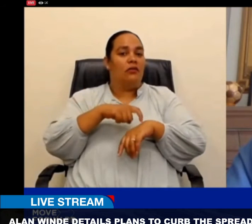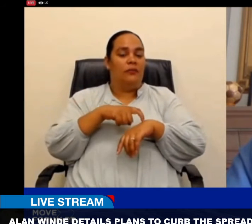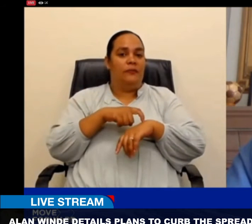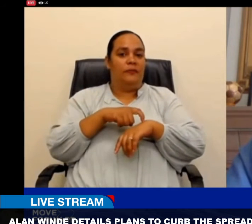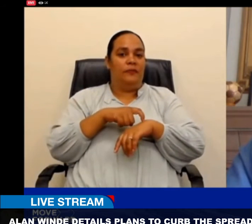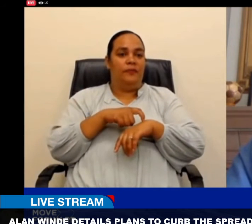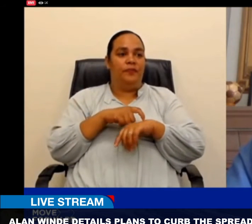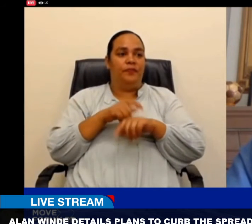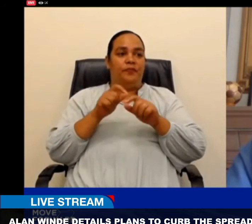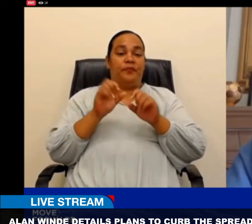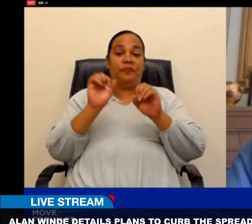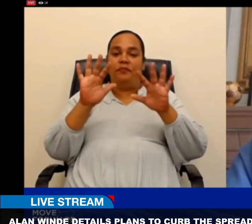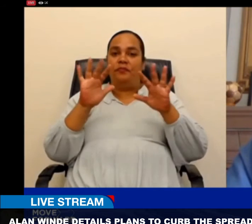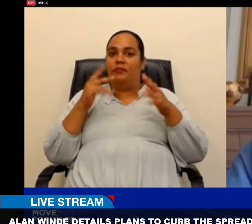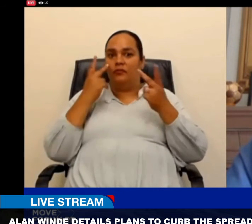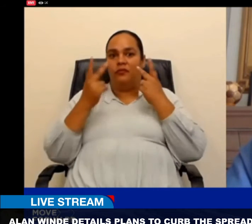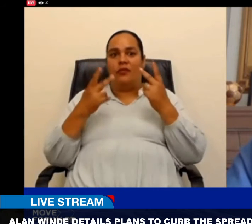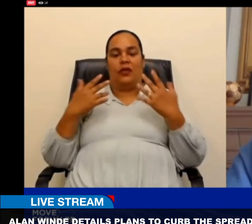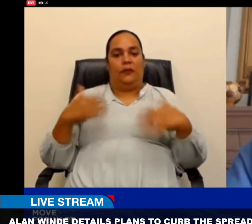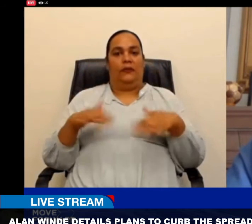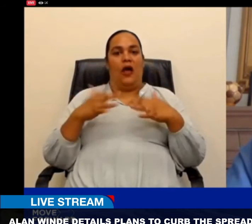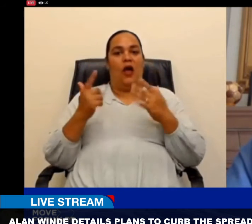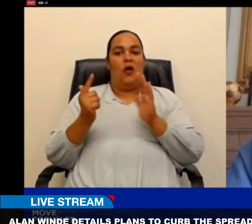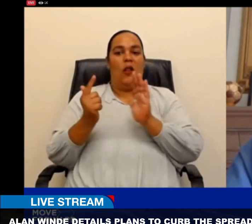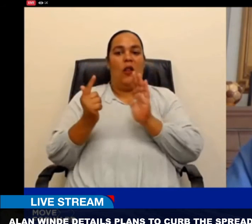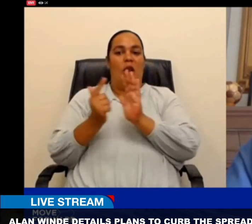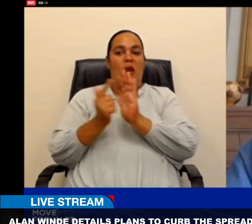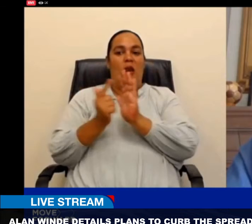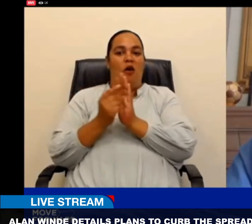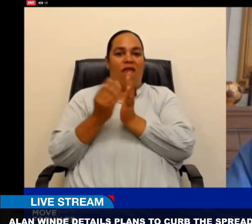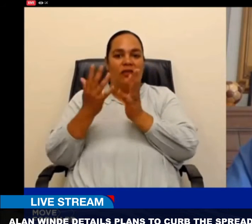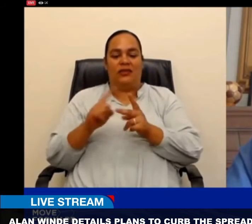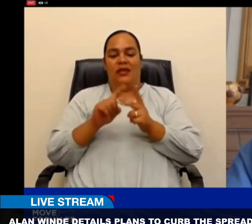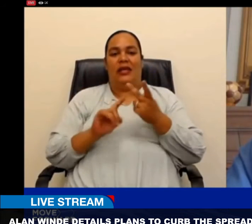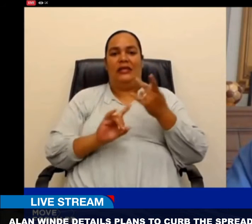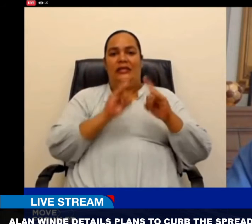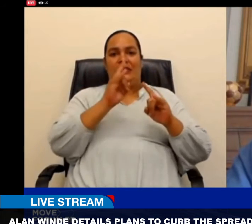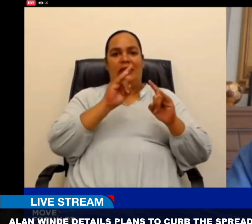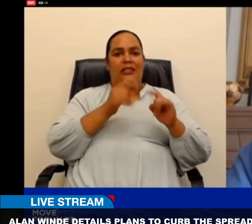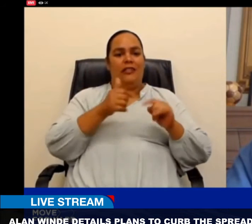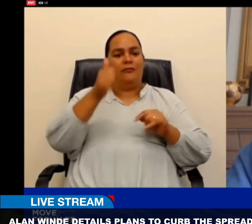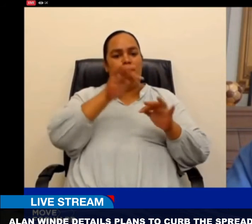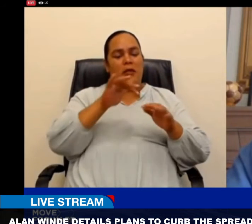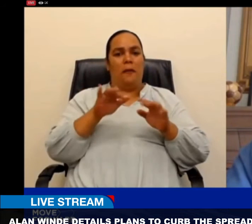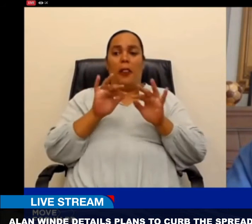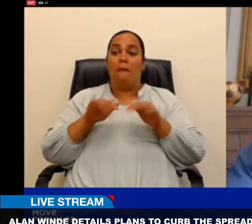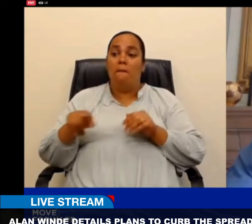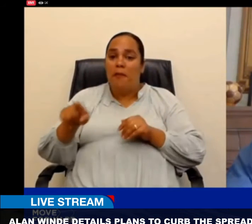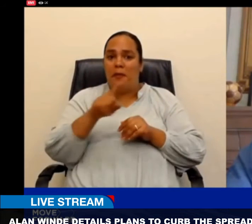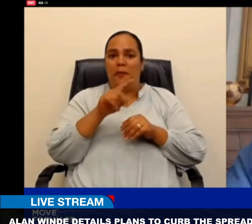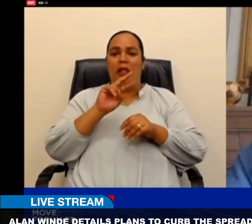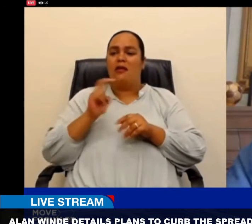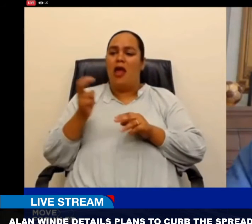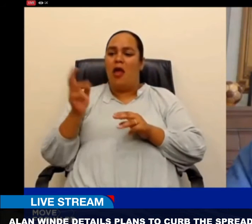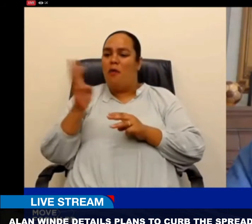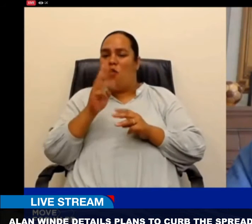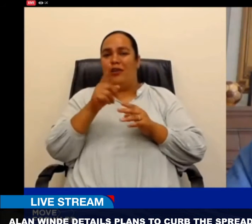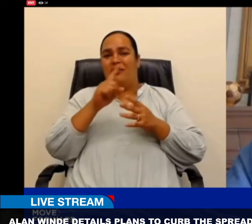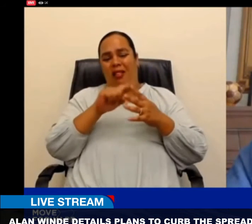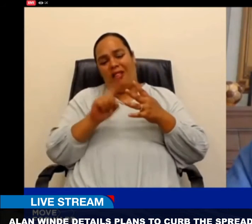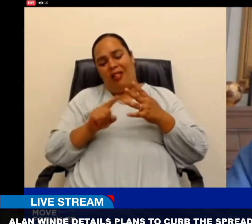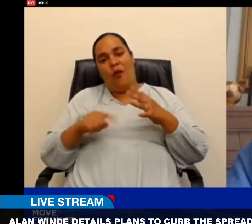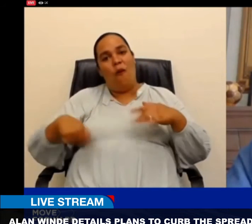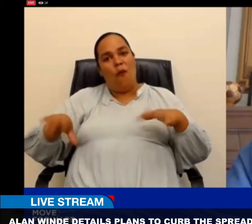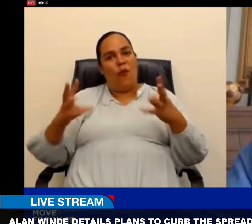was amazing to see how law enforcement and city officials and citizens, neighborhood watchers, you name it, all got